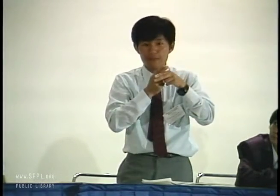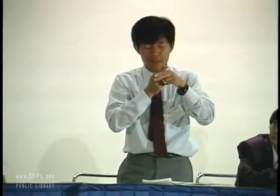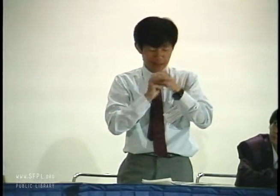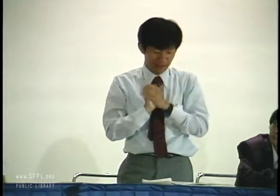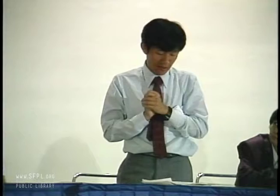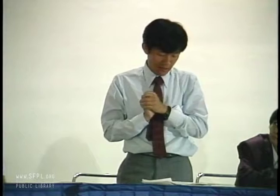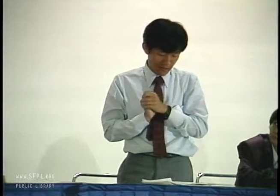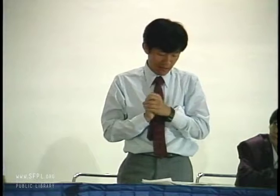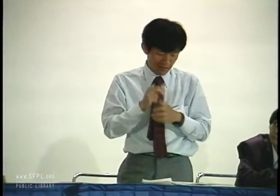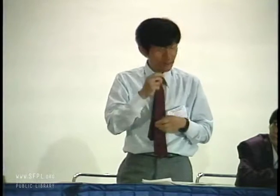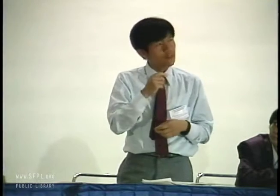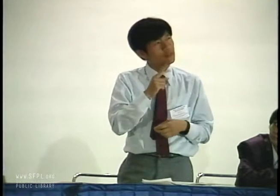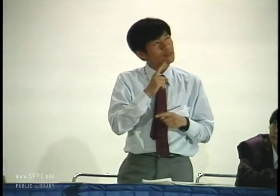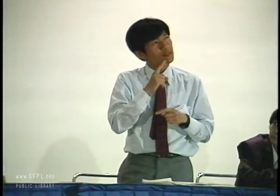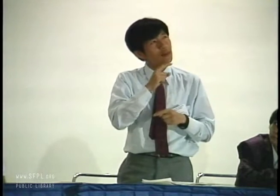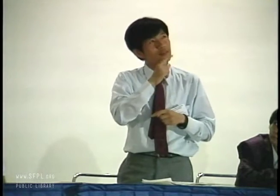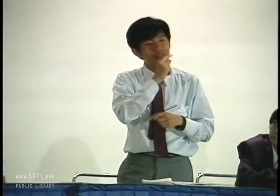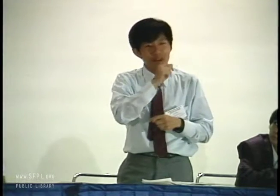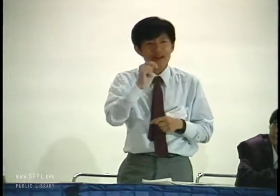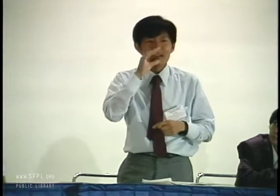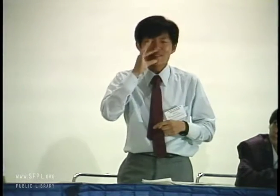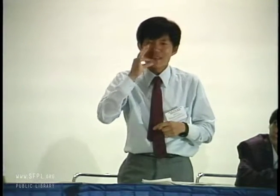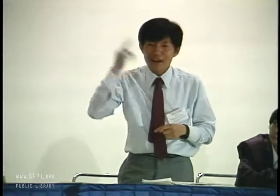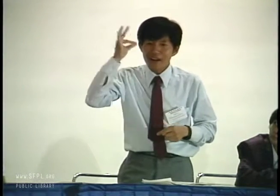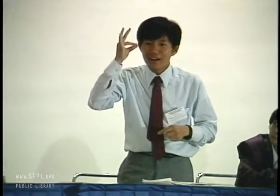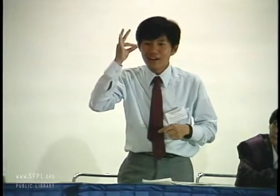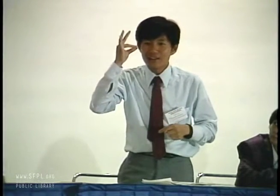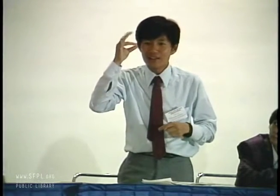I remember looking at was called